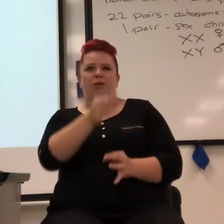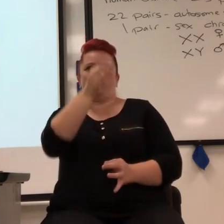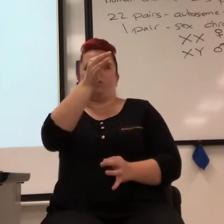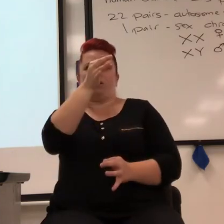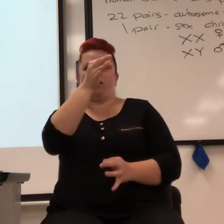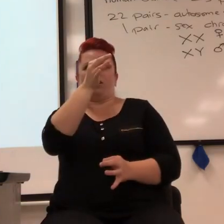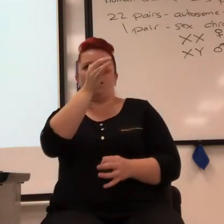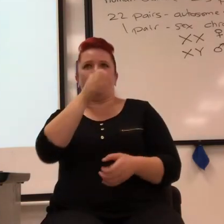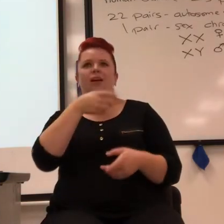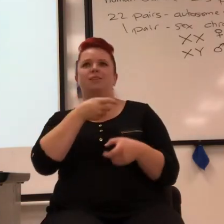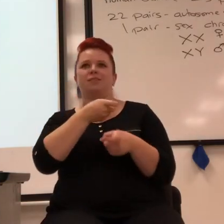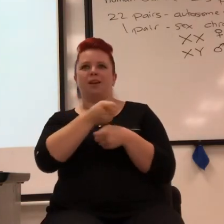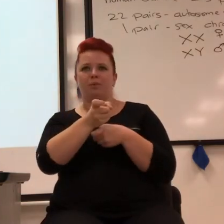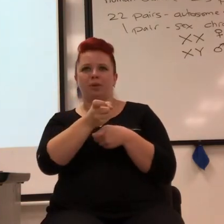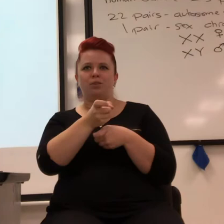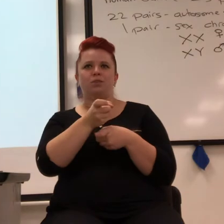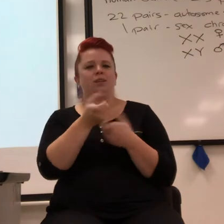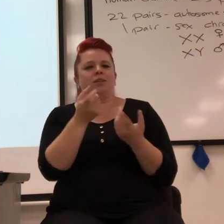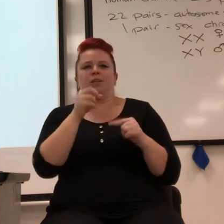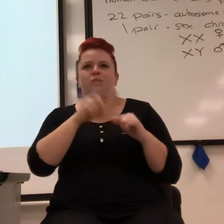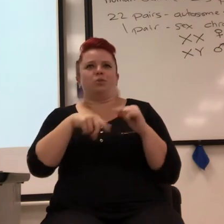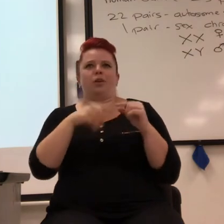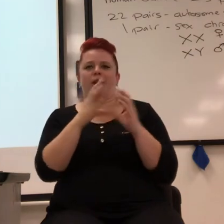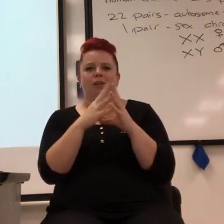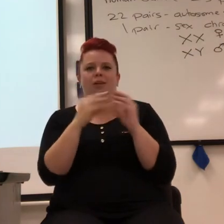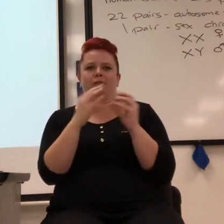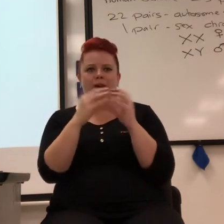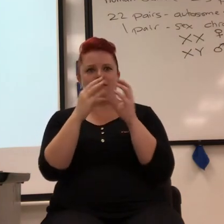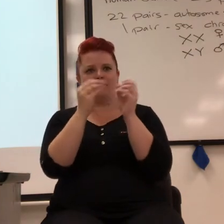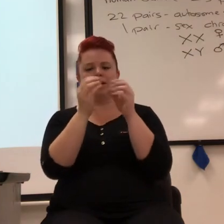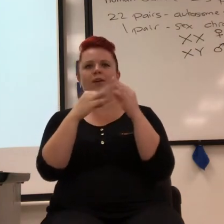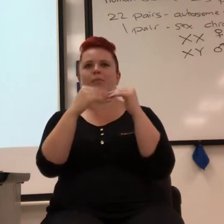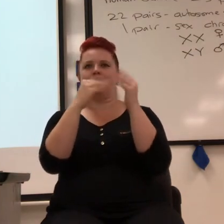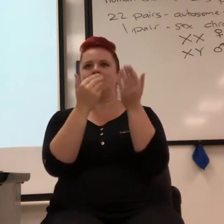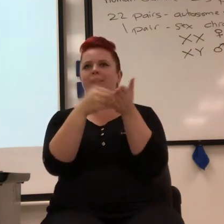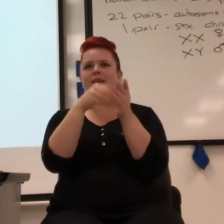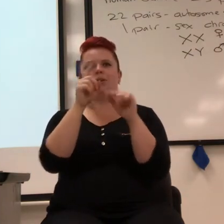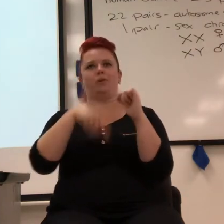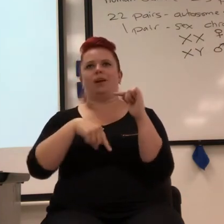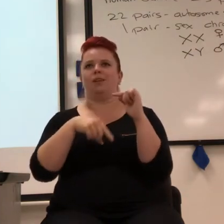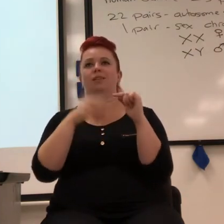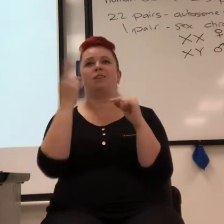you lose the function, right? That's why paralysis occurs. Same thing in the brain.